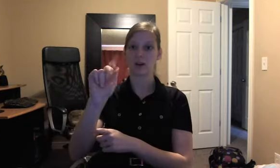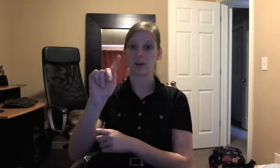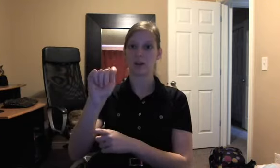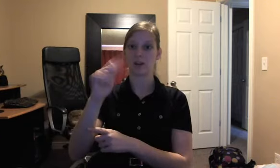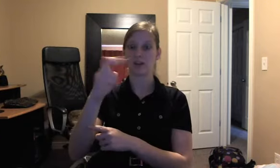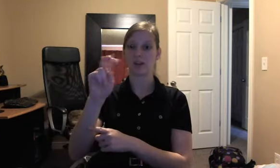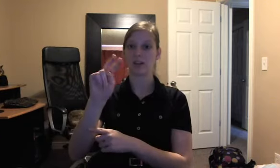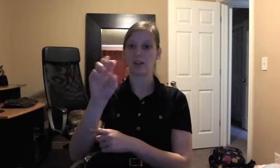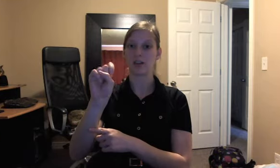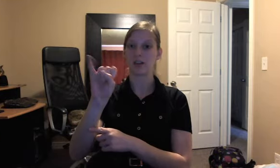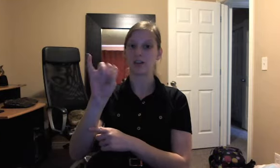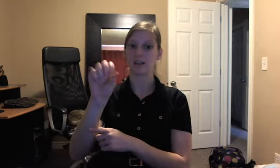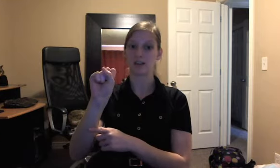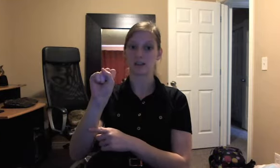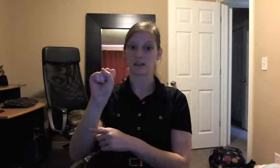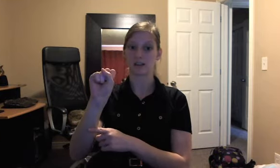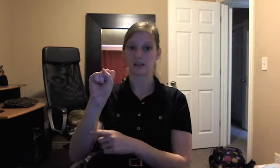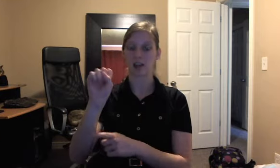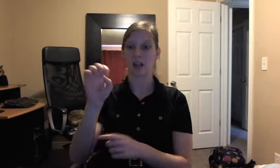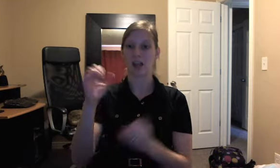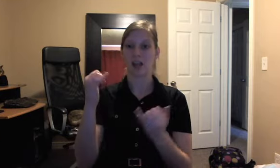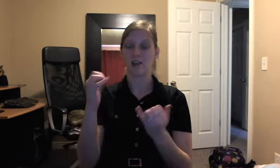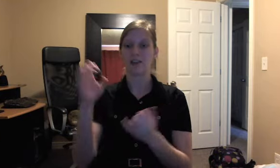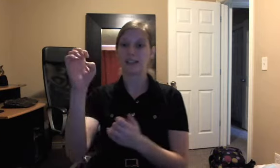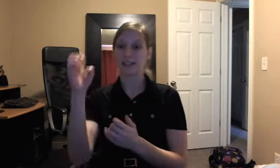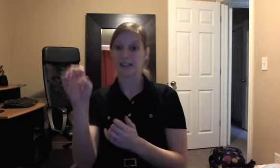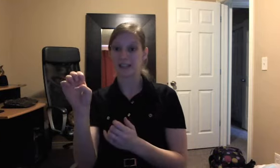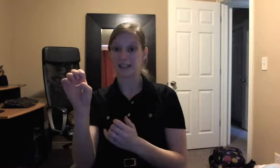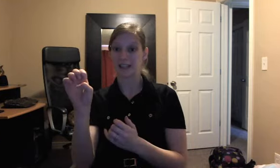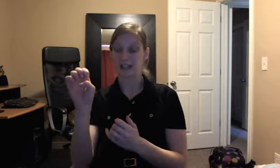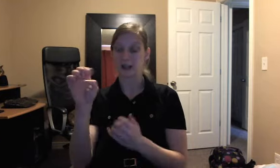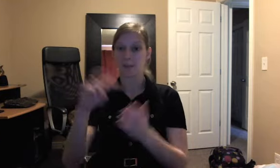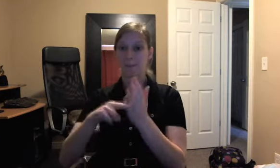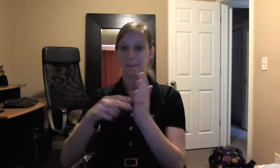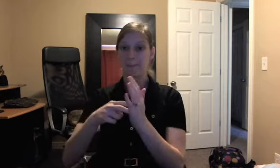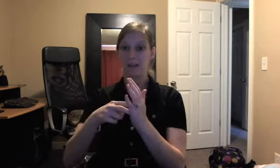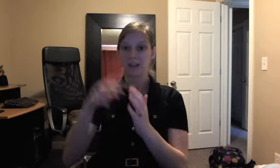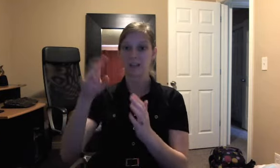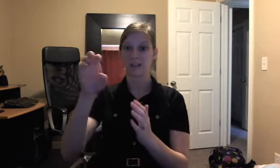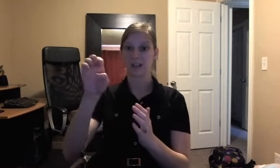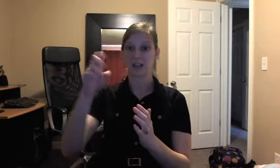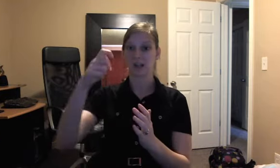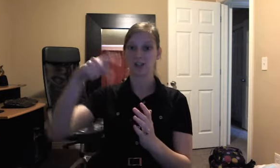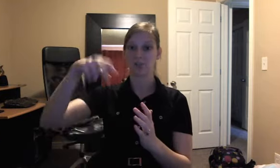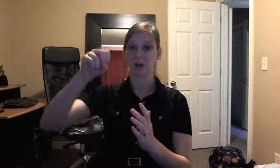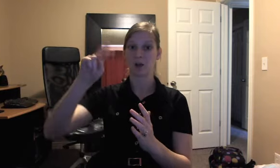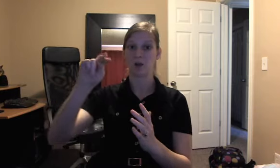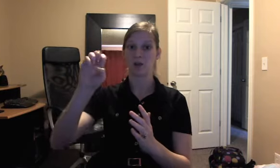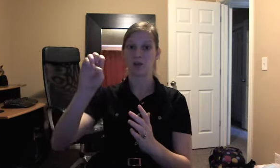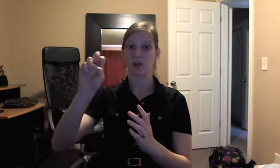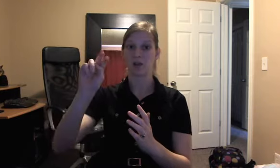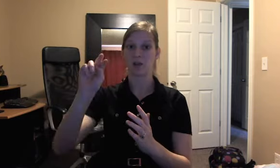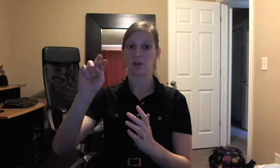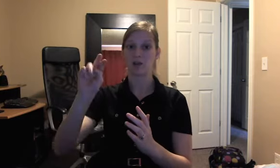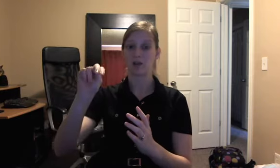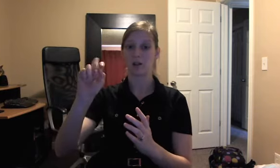parentheses. E is for exponents. Tell your neighbor what the P and the E stand for. P. Okay. The P is